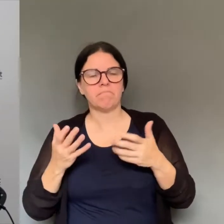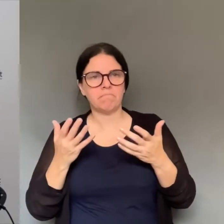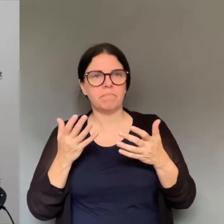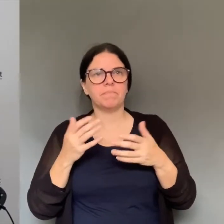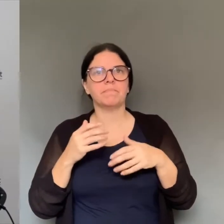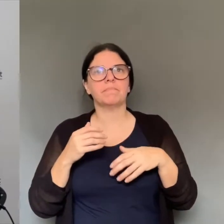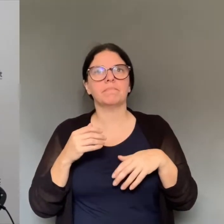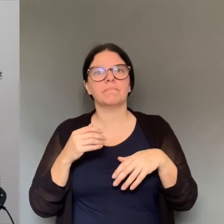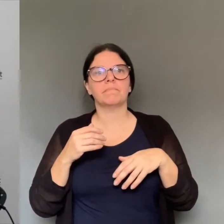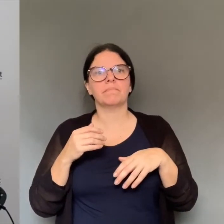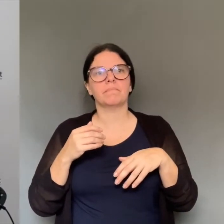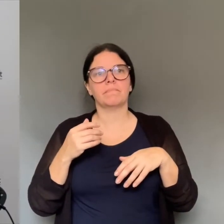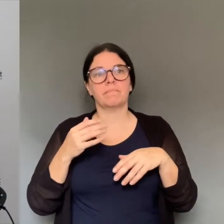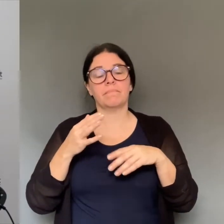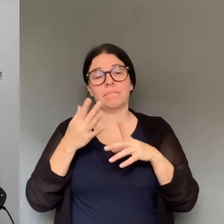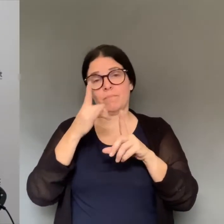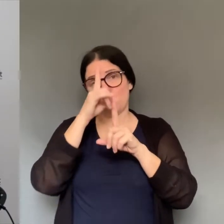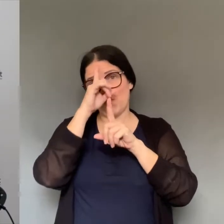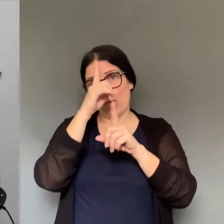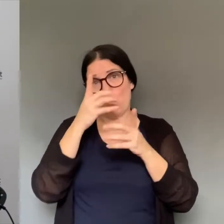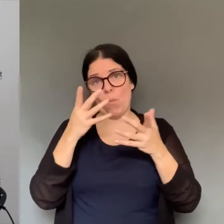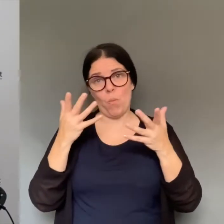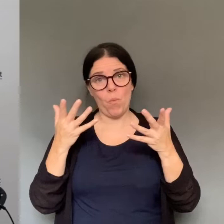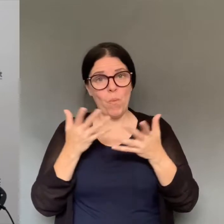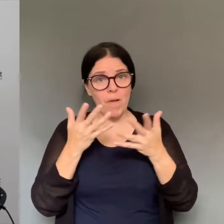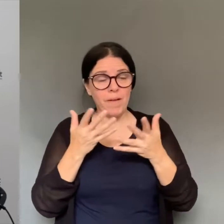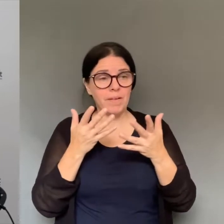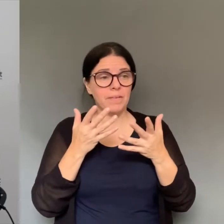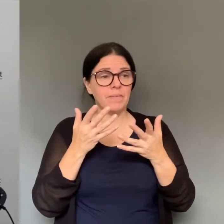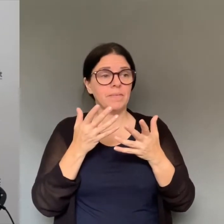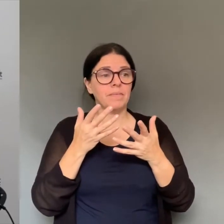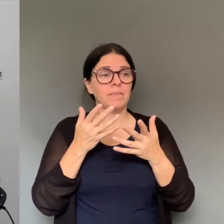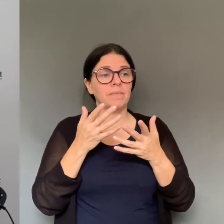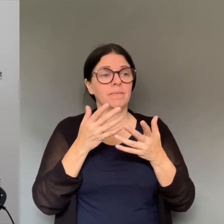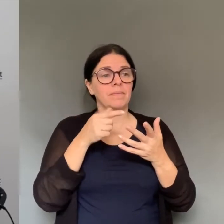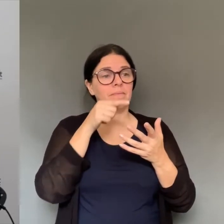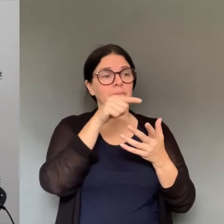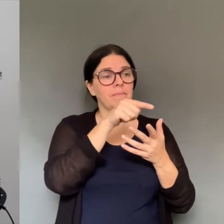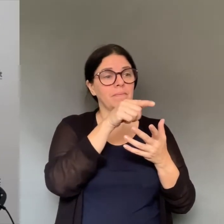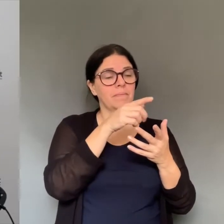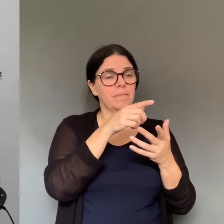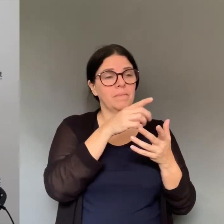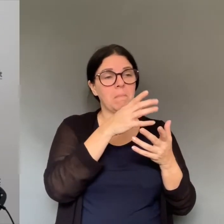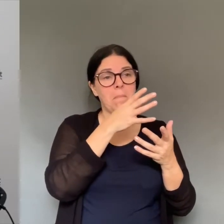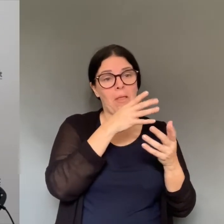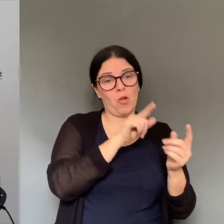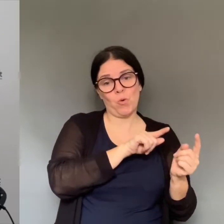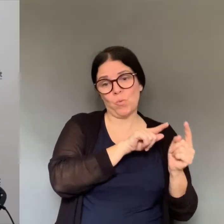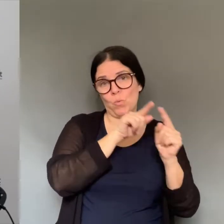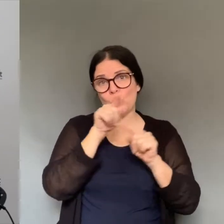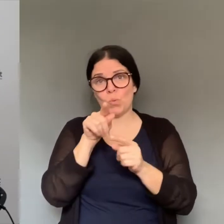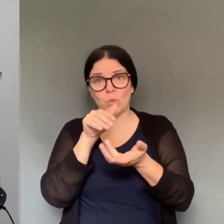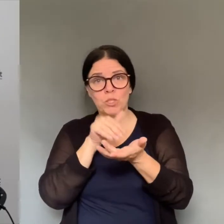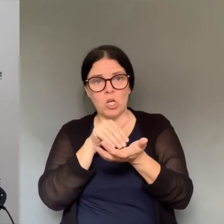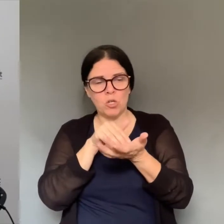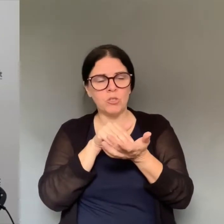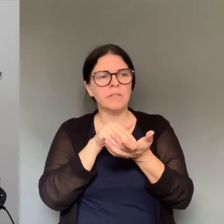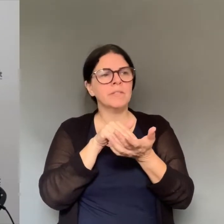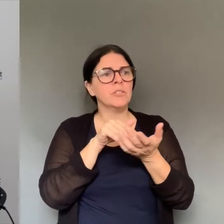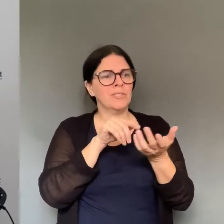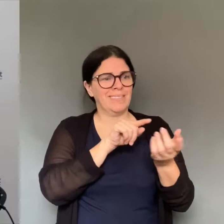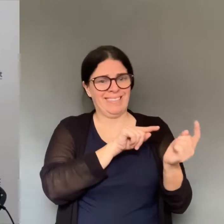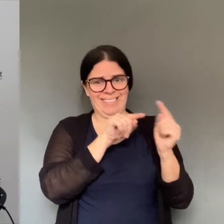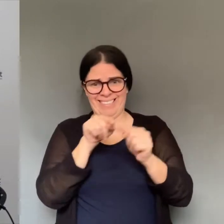It's a risk and benefit in both the situation. We want to make sure that when these mothers are going to their primary